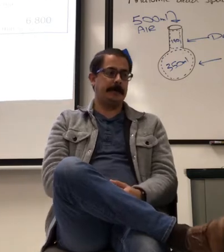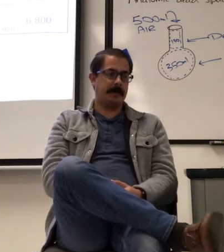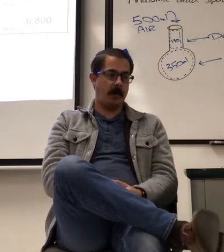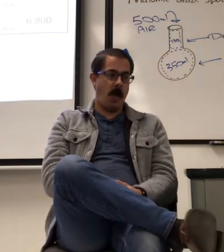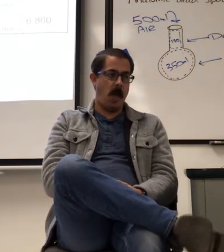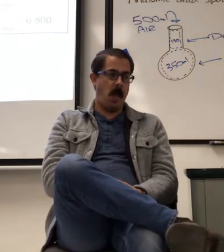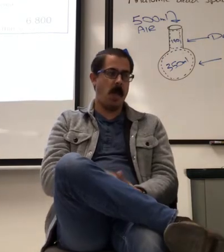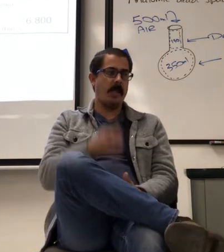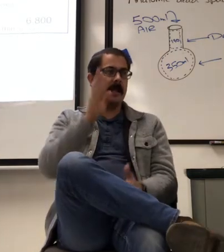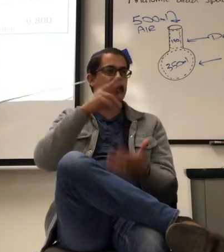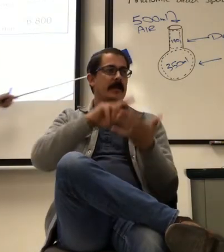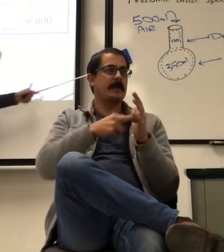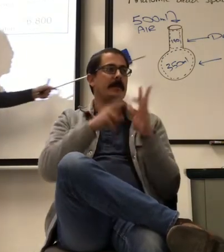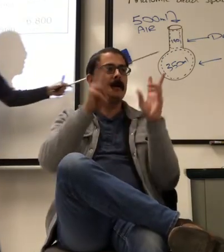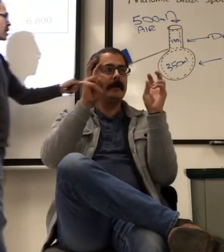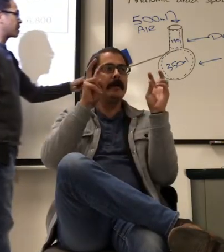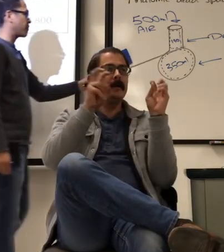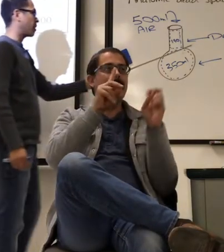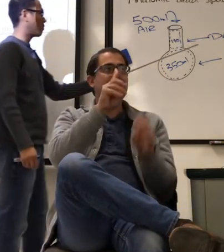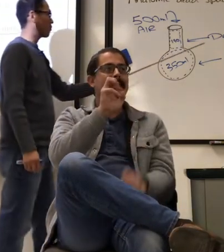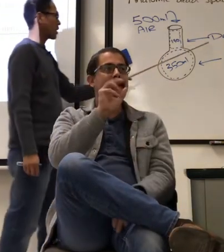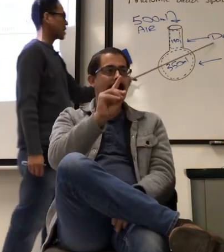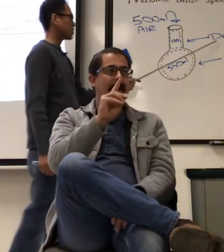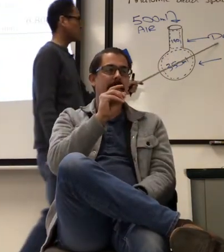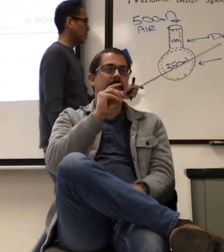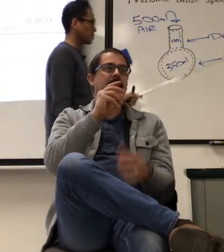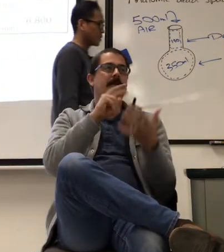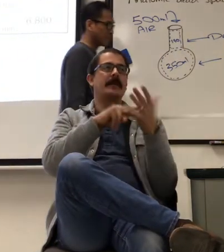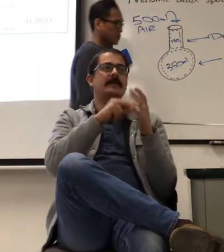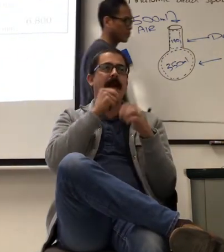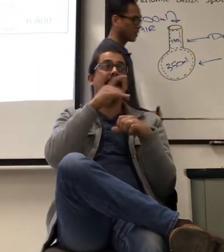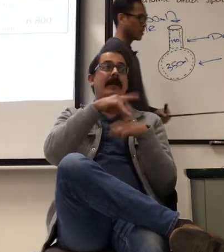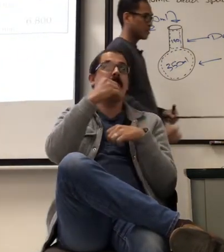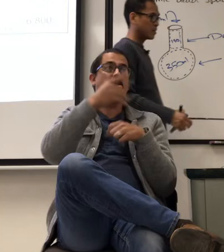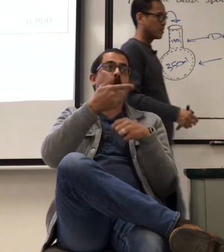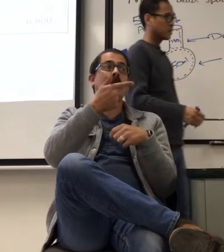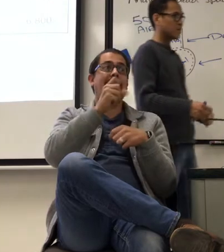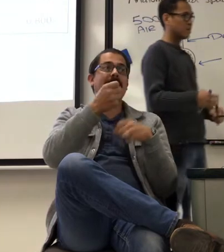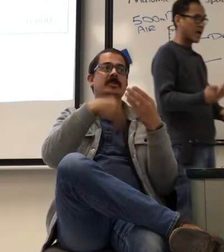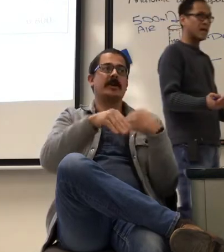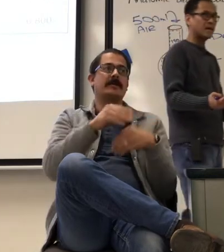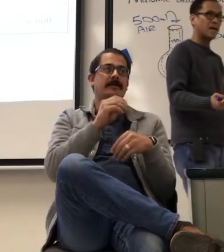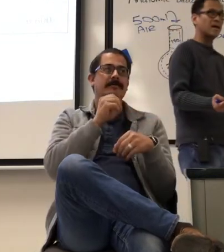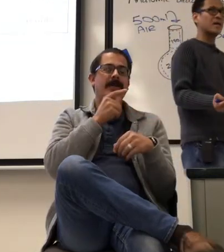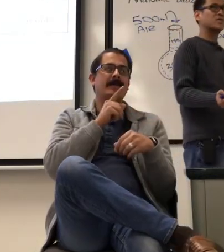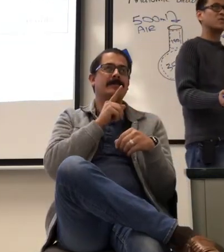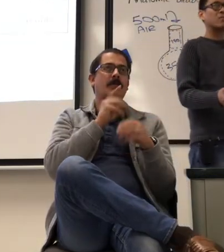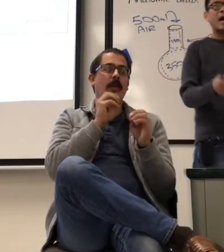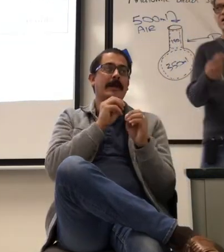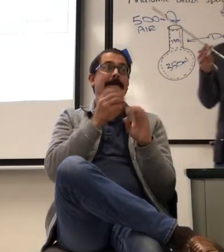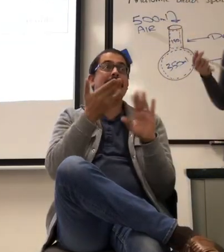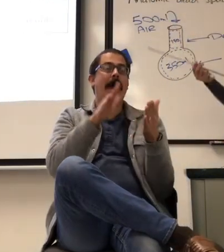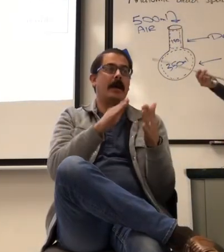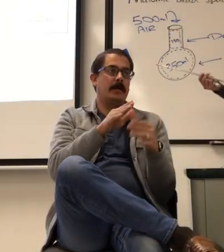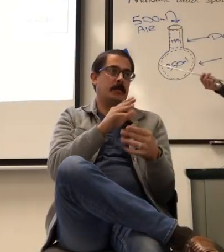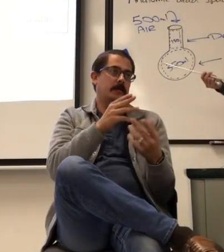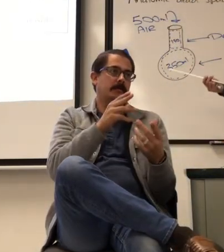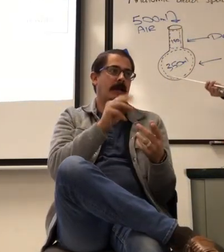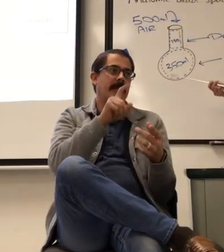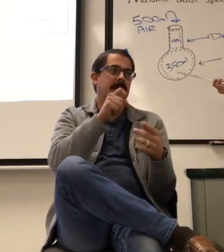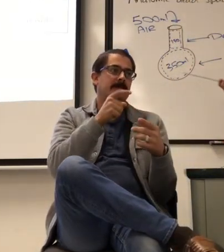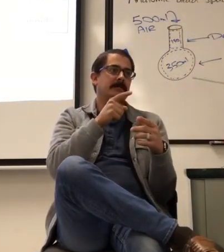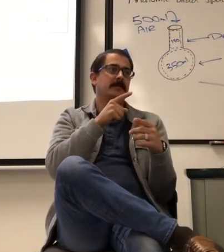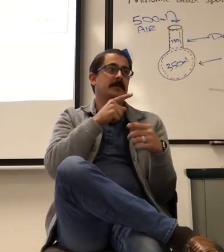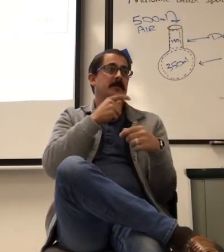So that's what they mean by dead. Not available for gas exchange. I mean, nothing's really dead. Unless you actually do